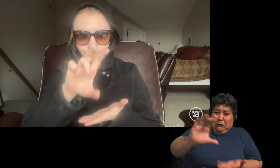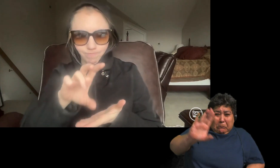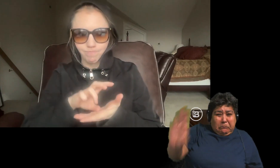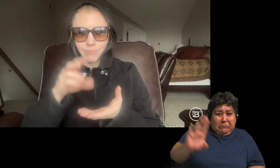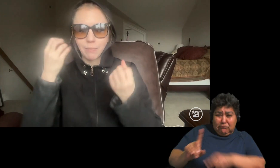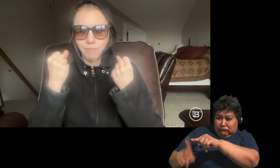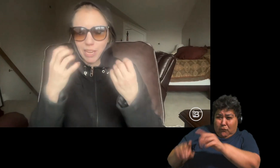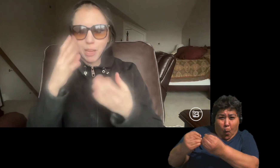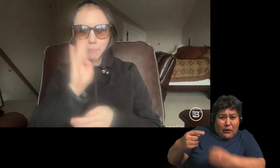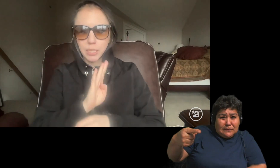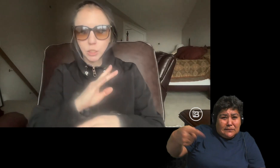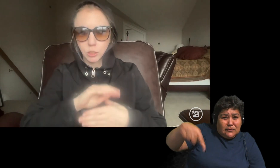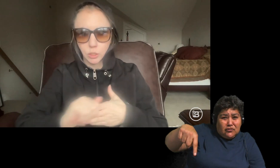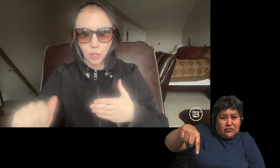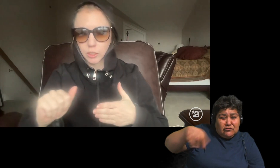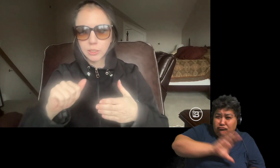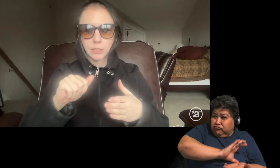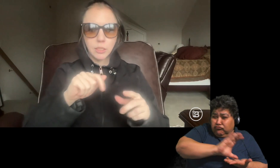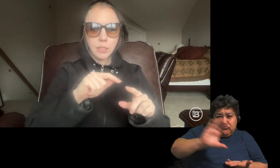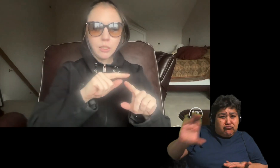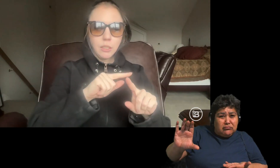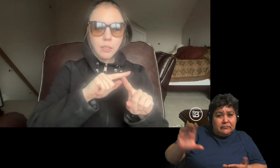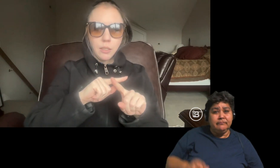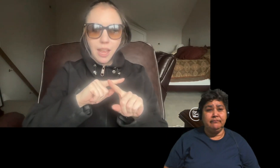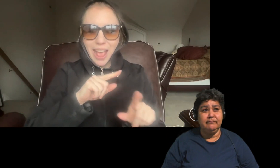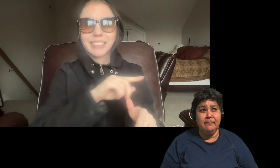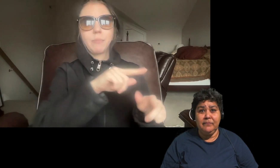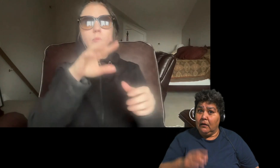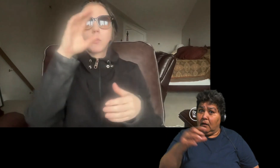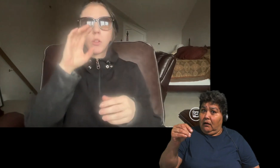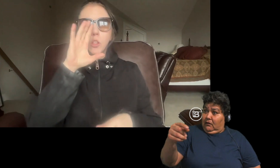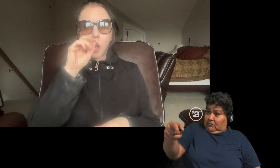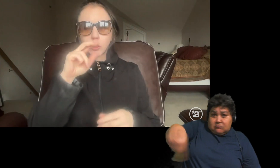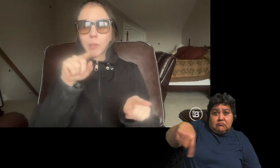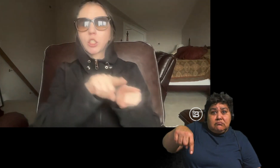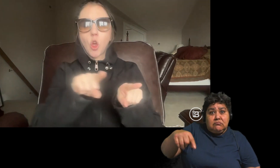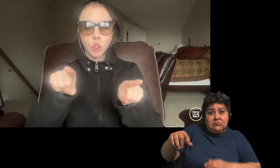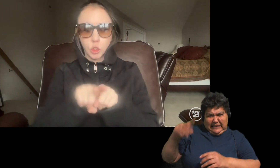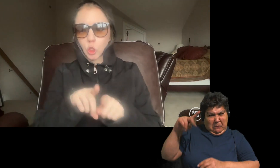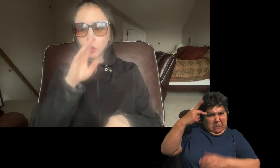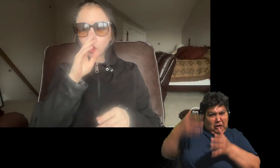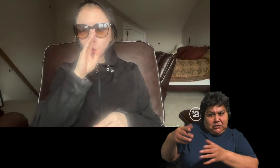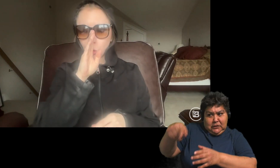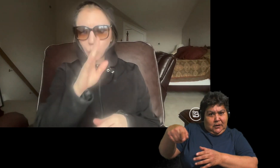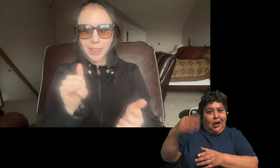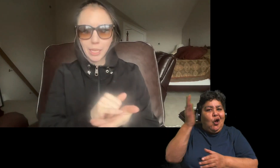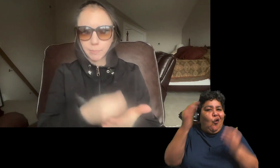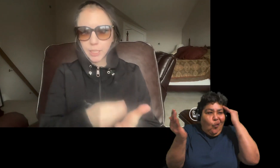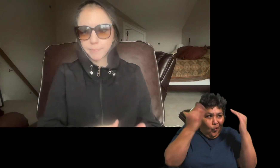it's enormous. I mean, Congress allocates billions to these organizations, and